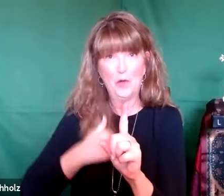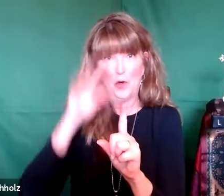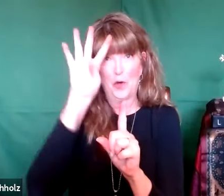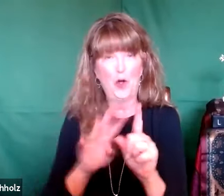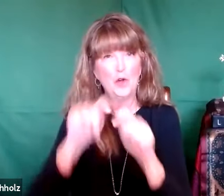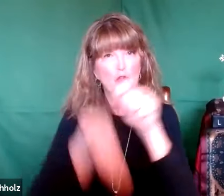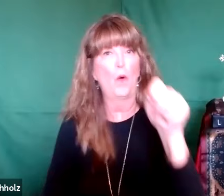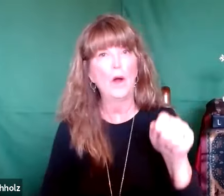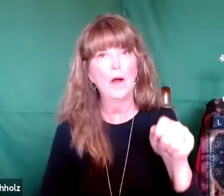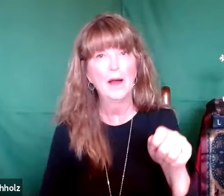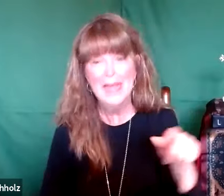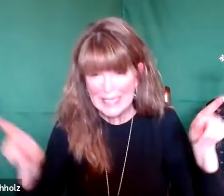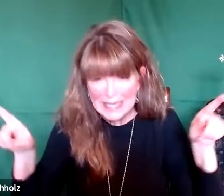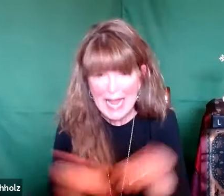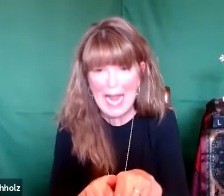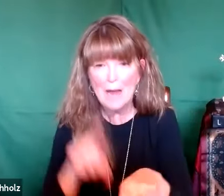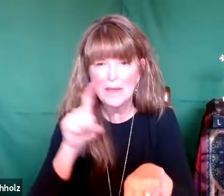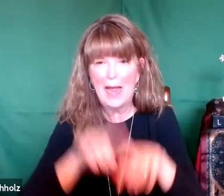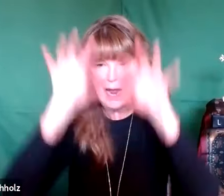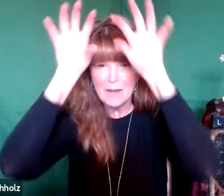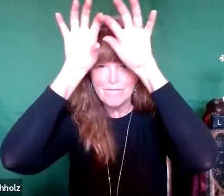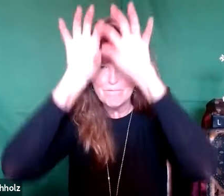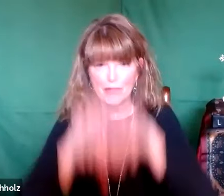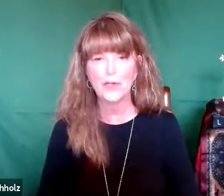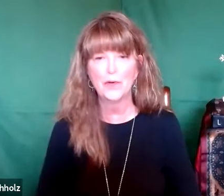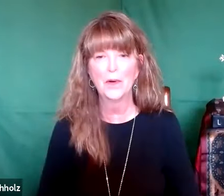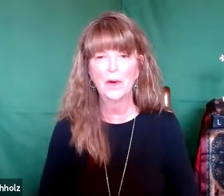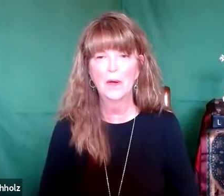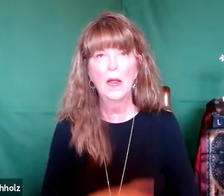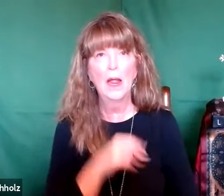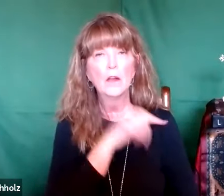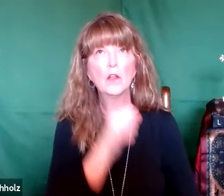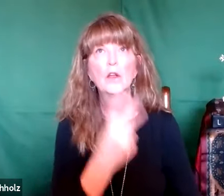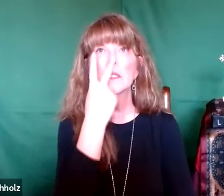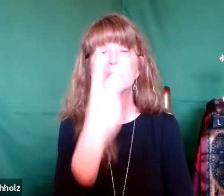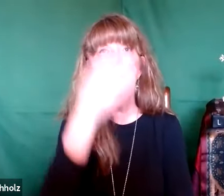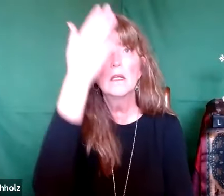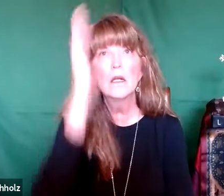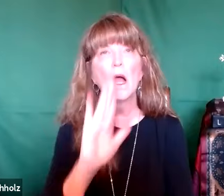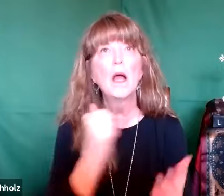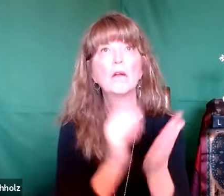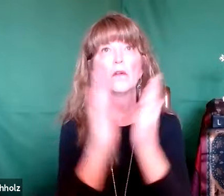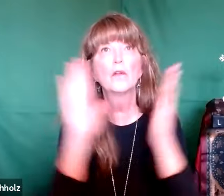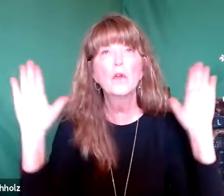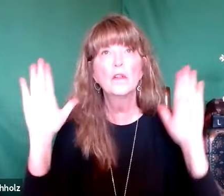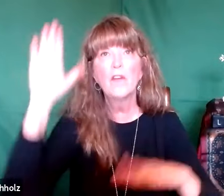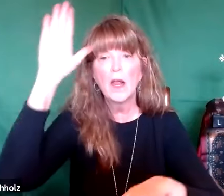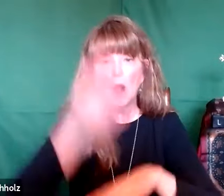the Roman soldier's curtain was torn as well. And he could see